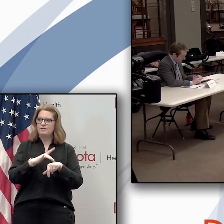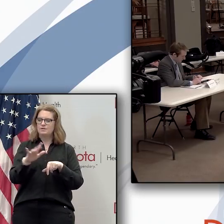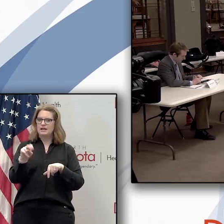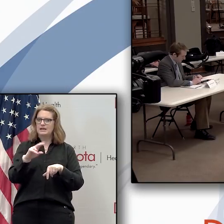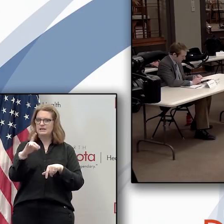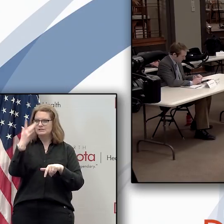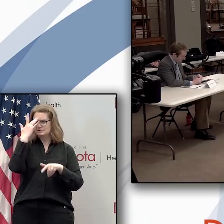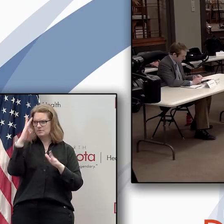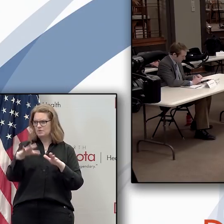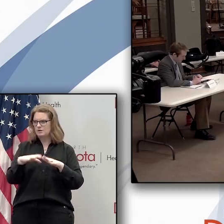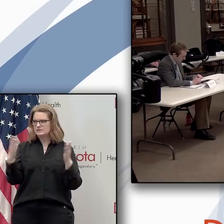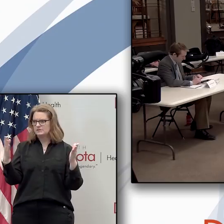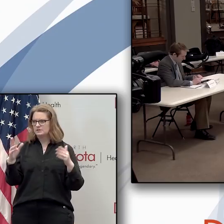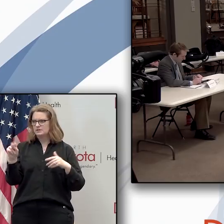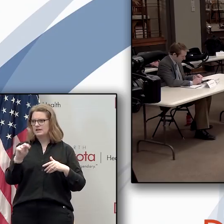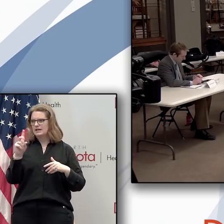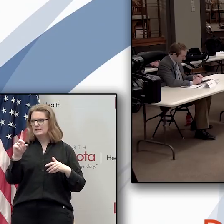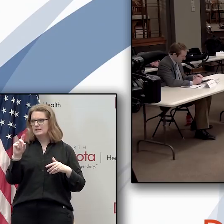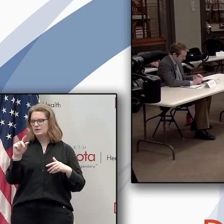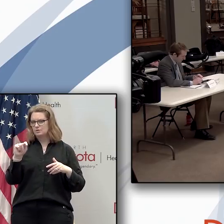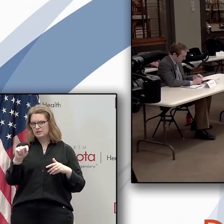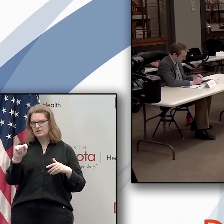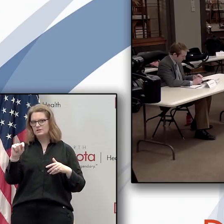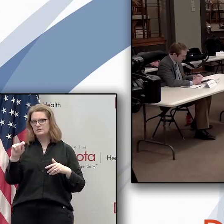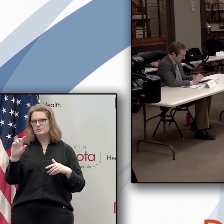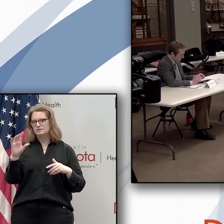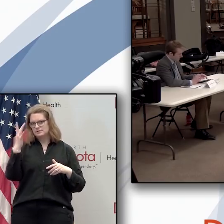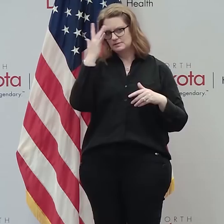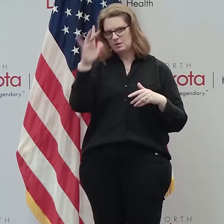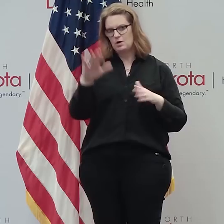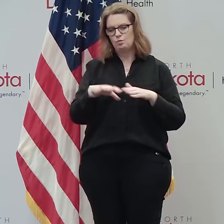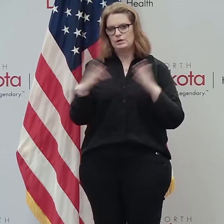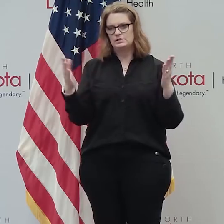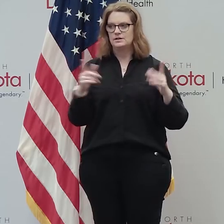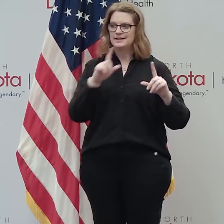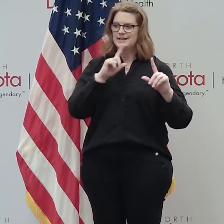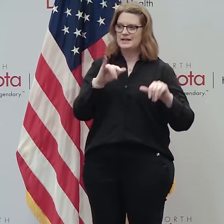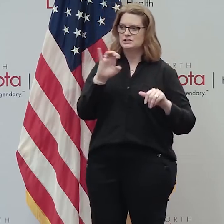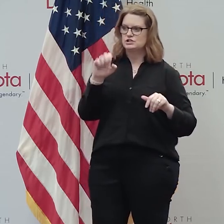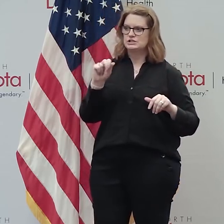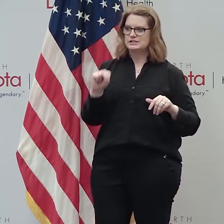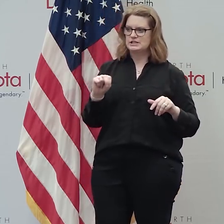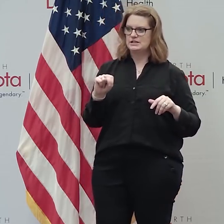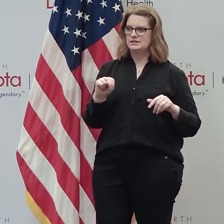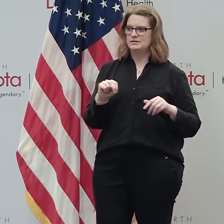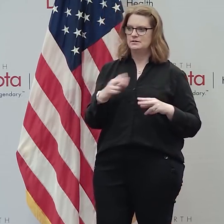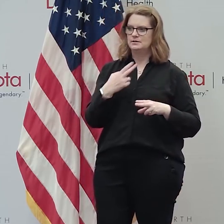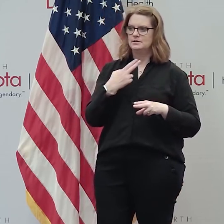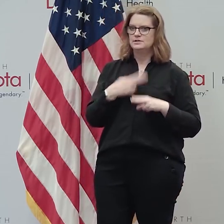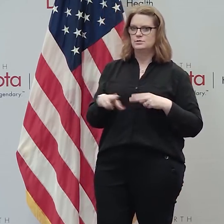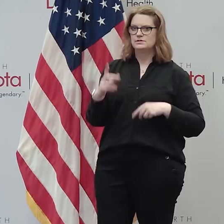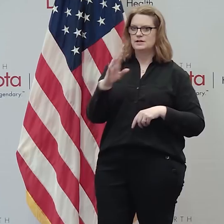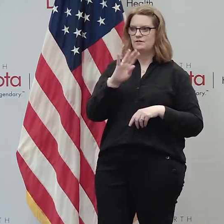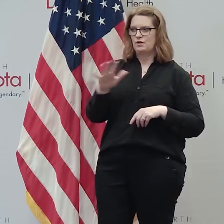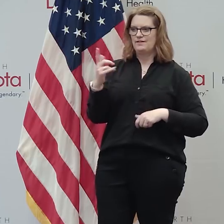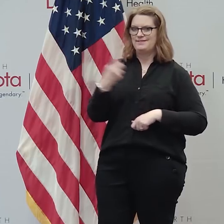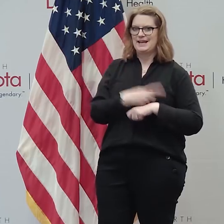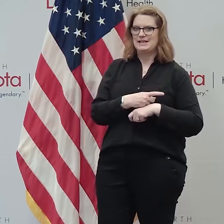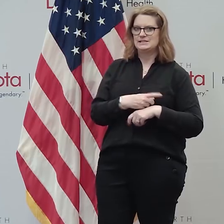Smart Restart, or NDDOT Smart Restart? The answer to Gene will be my shortest in 45 days,